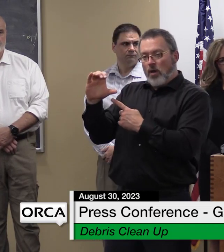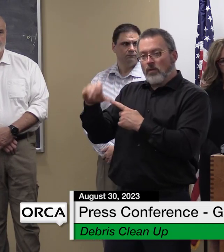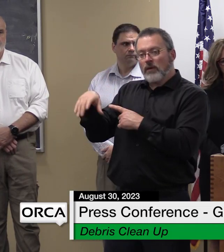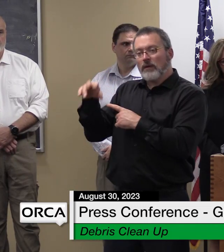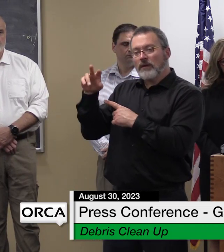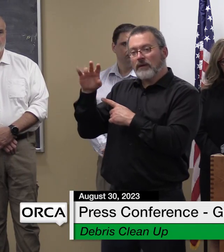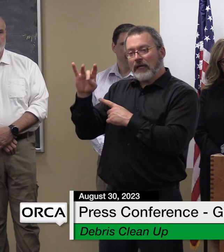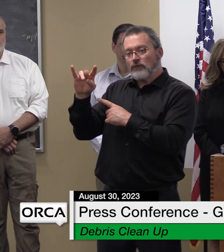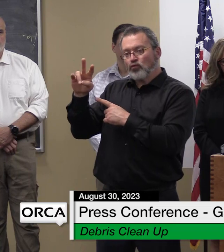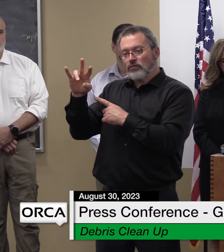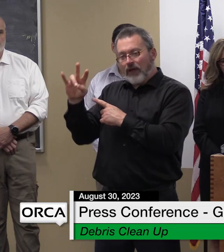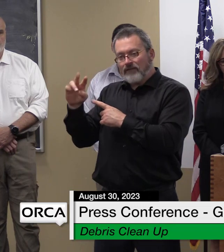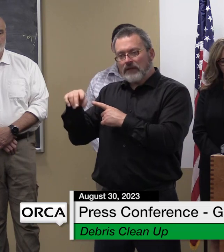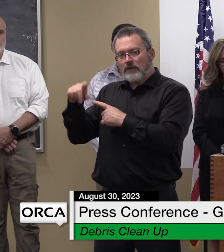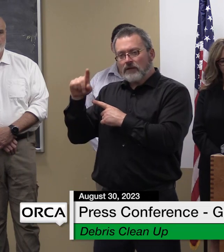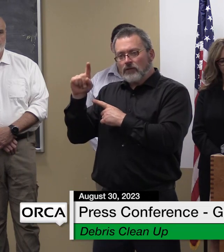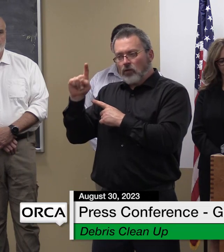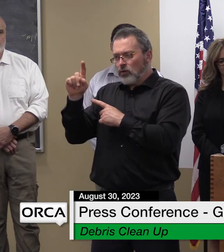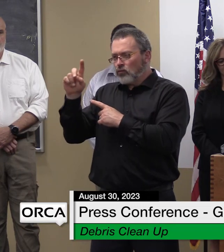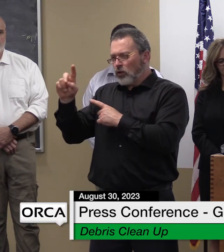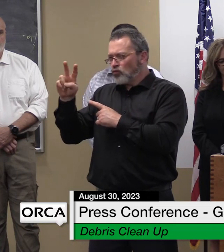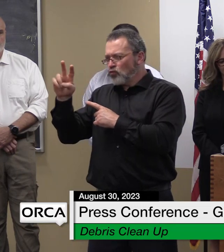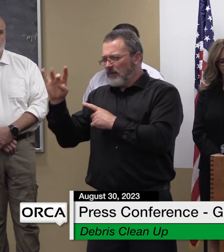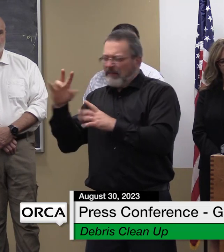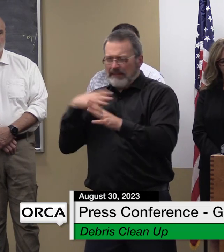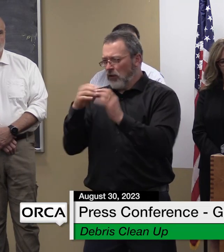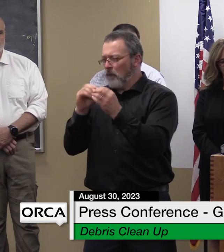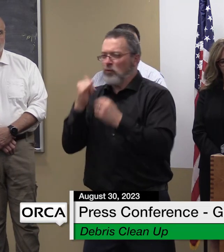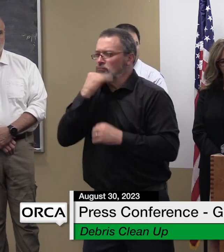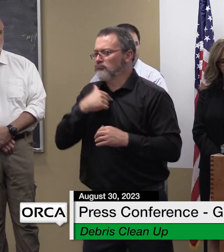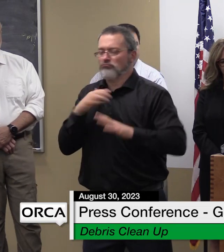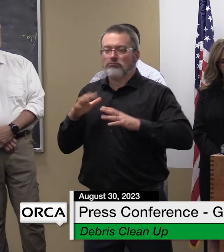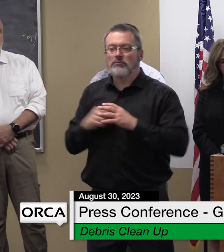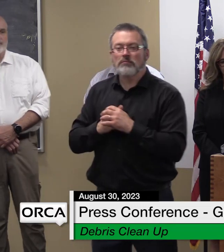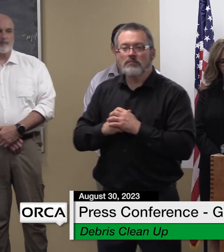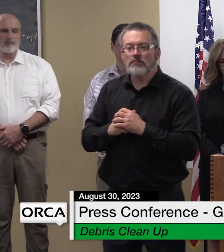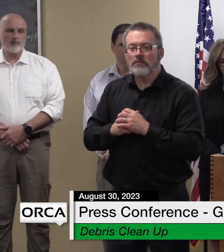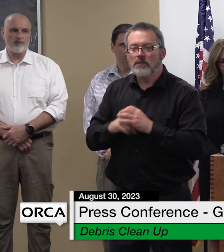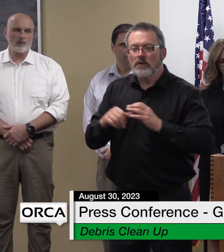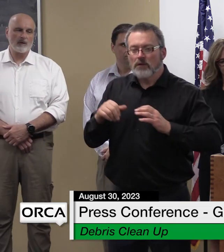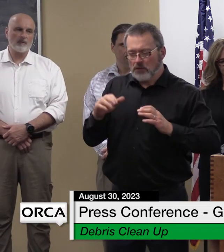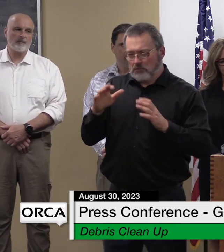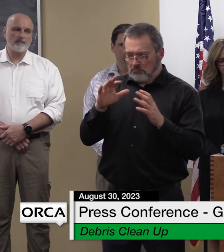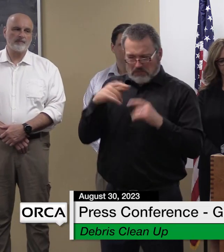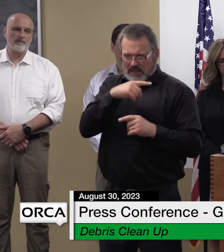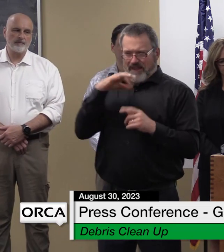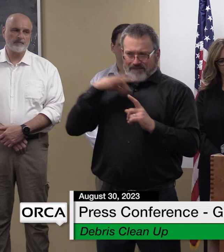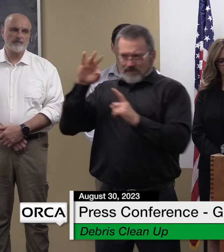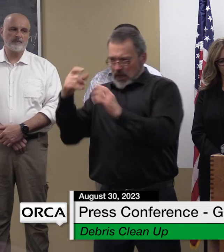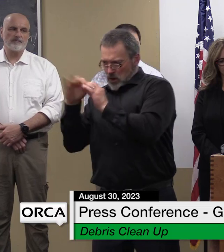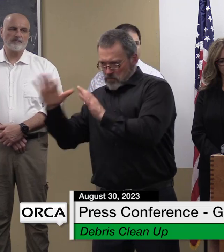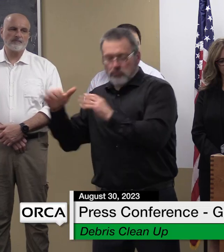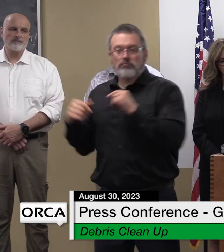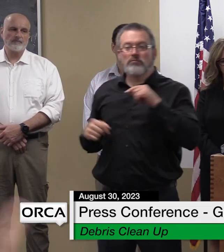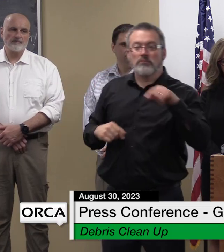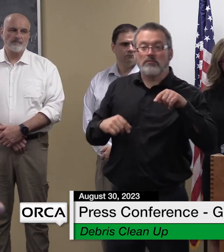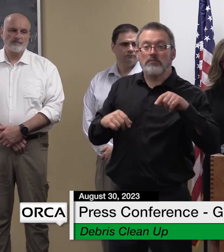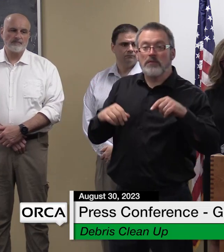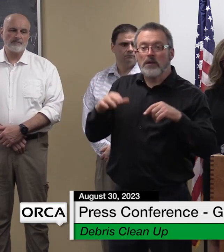1-800-827-8112. Or they can just go to one of the DRCs and our staff there will help them upload their documents.